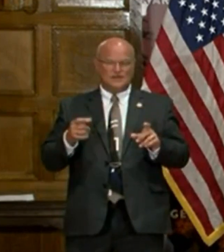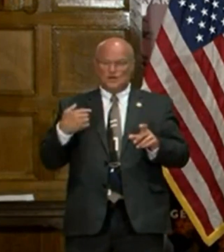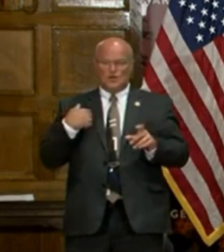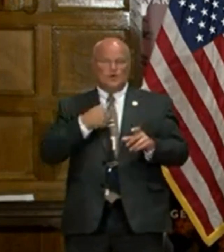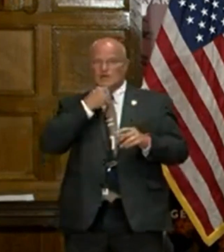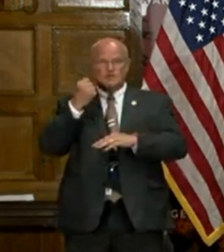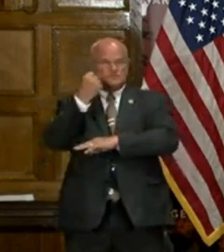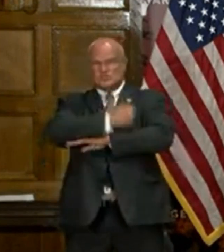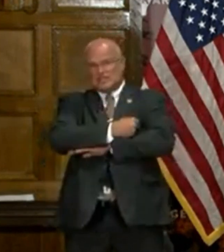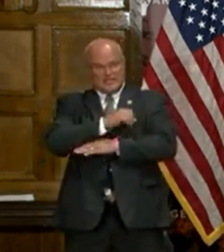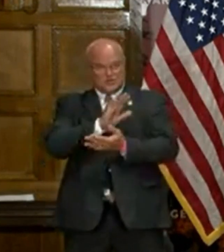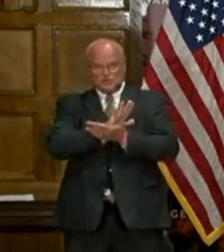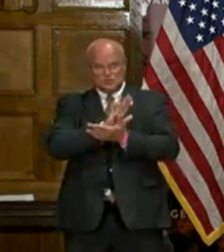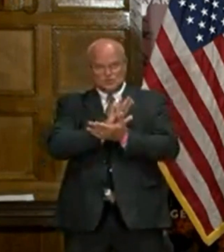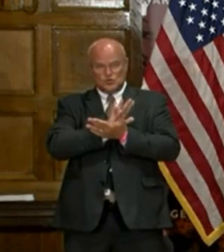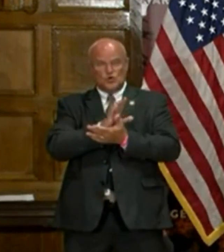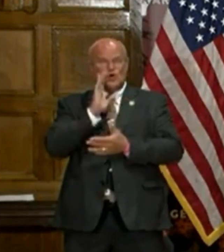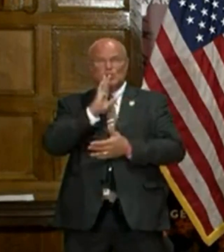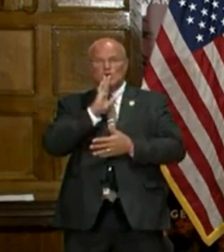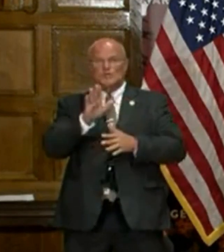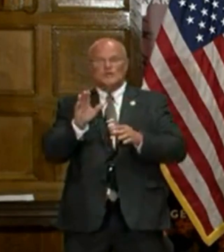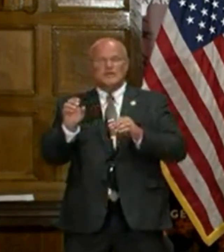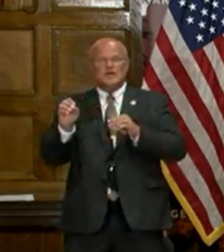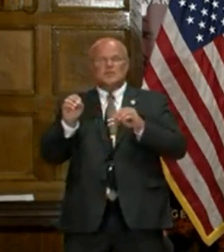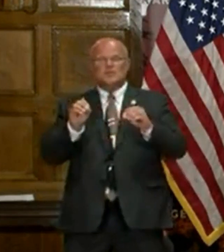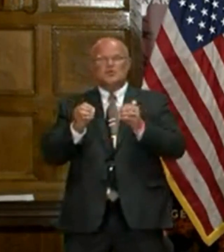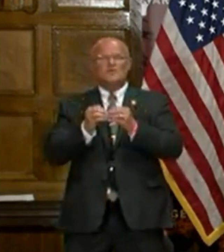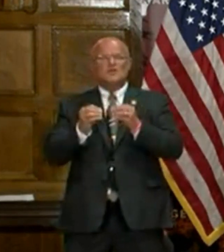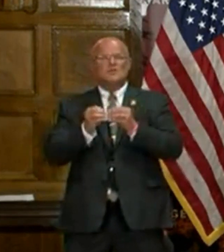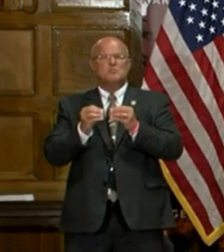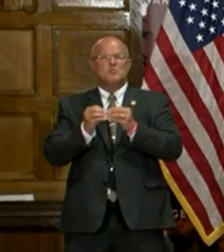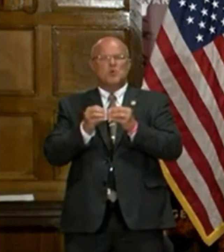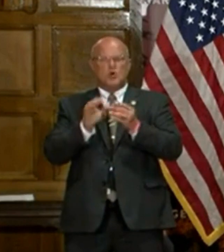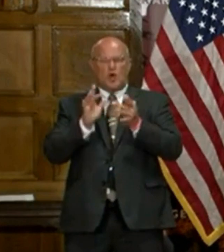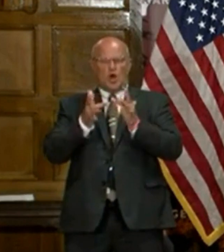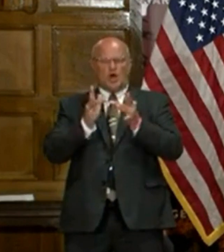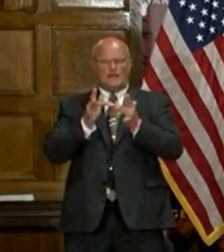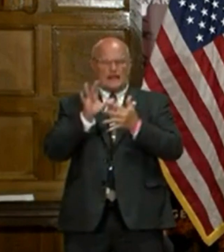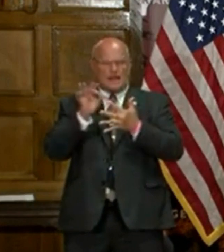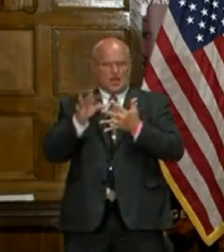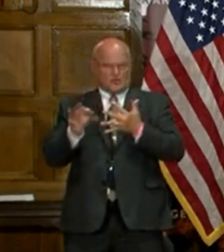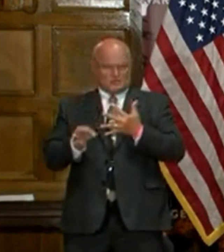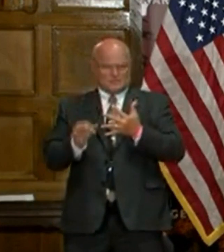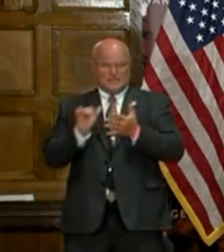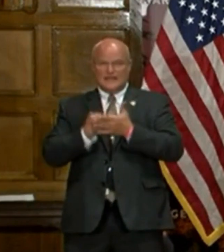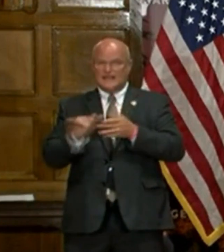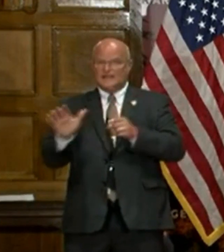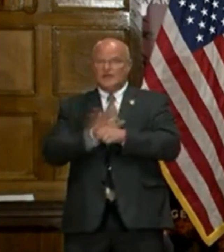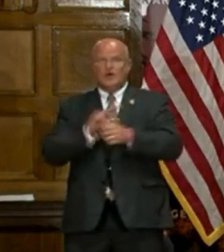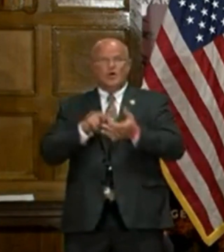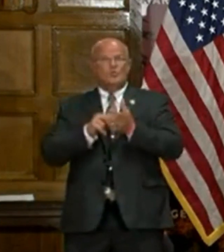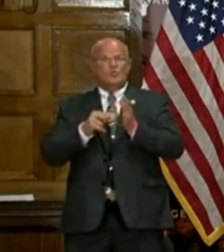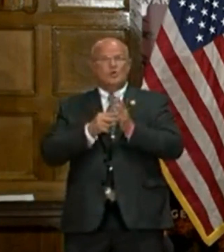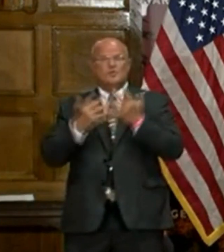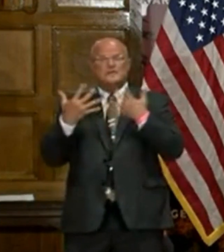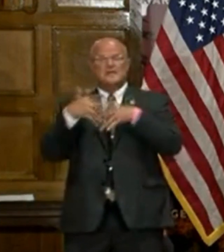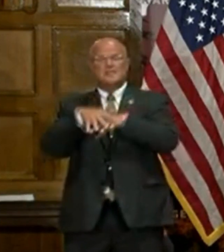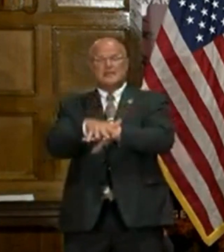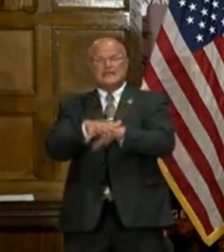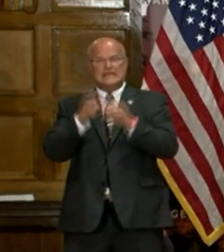we don't shut down a school. It would just be moving to online options, and that's the whole purpose of the